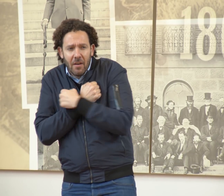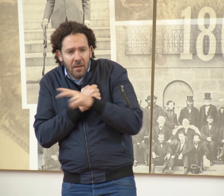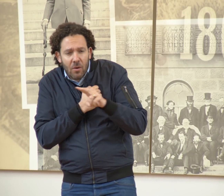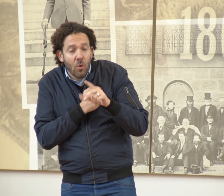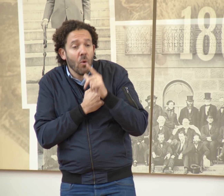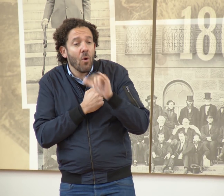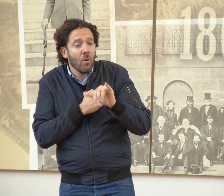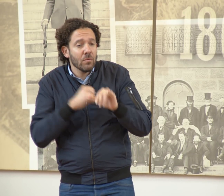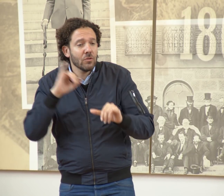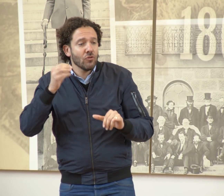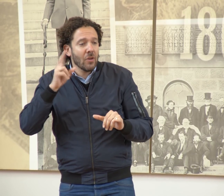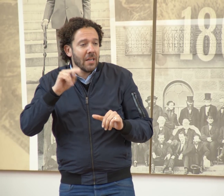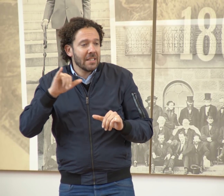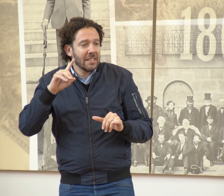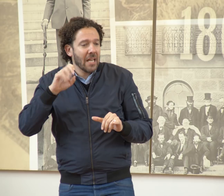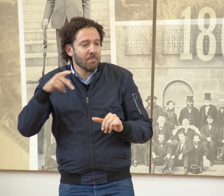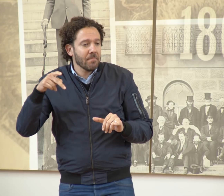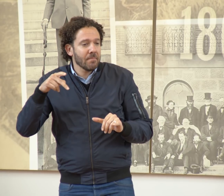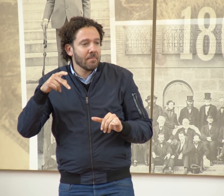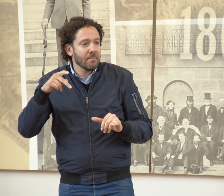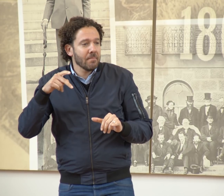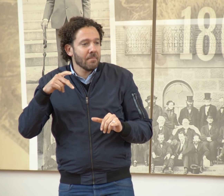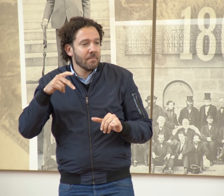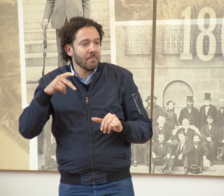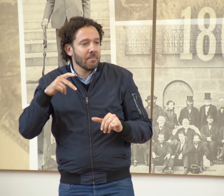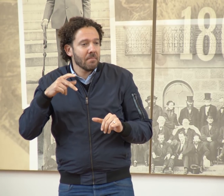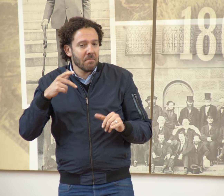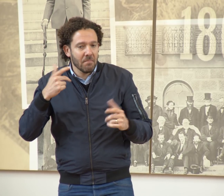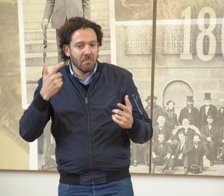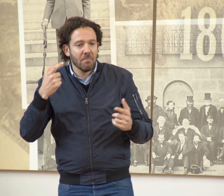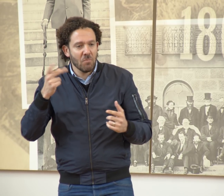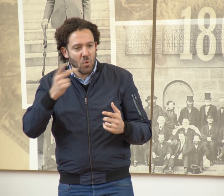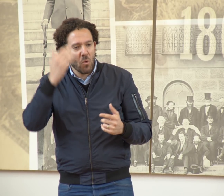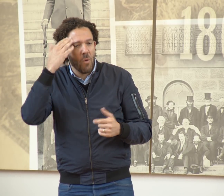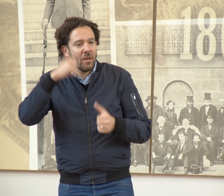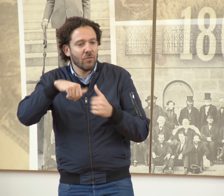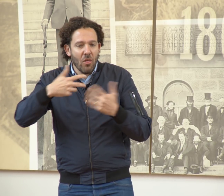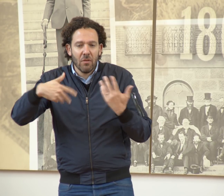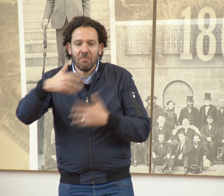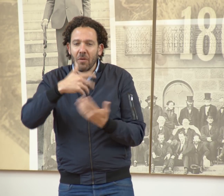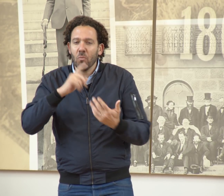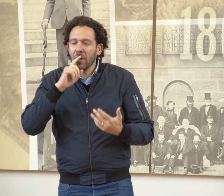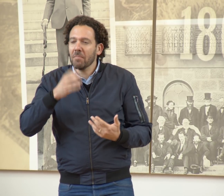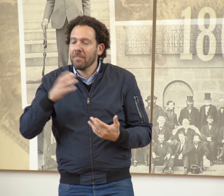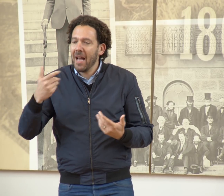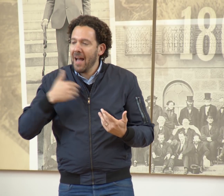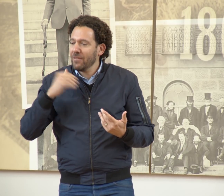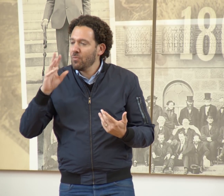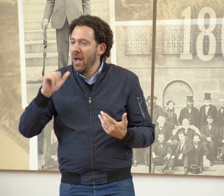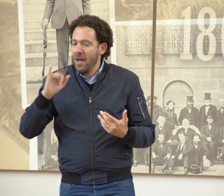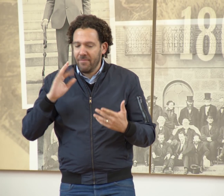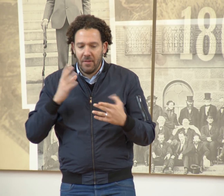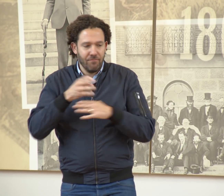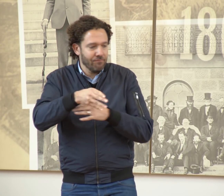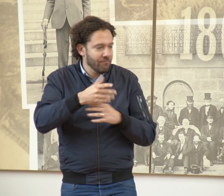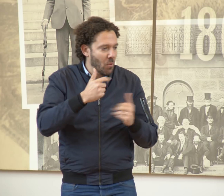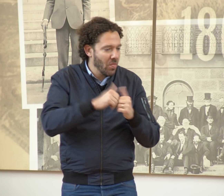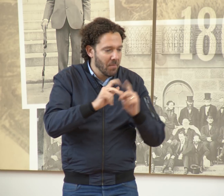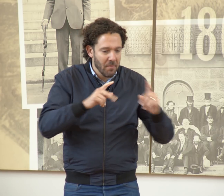One gentleman got out of the booth and hugged Bernard Bragg. That was Johnny Depp. Bernard Bragg